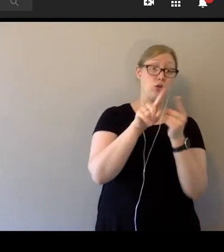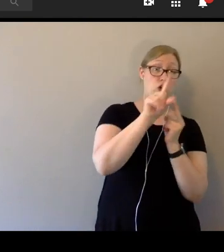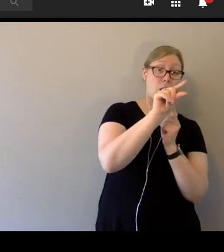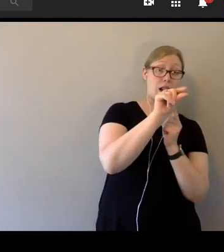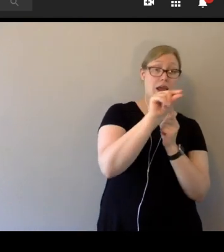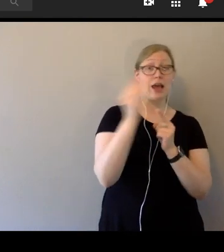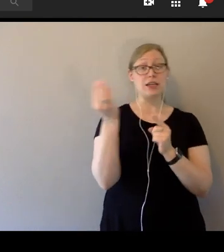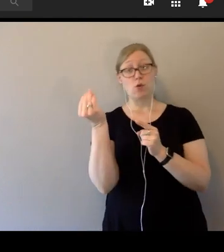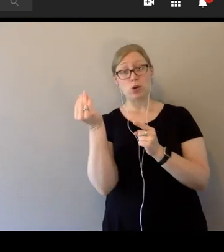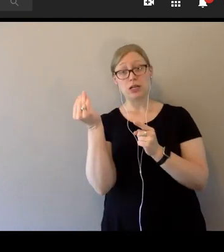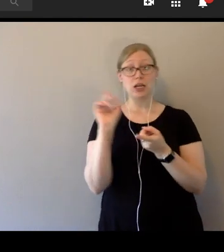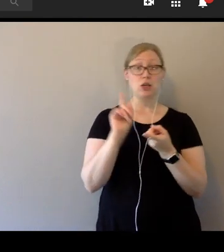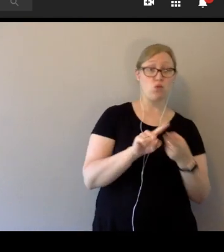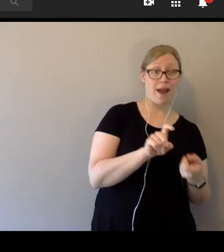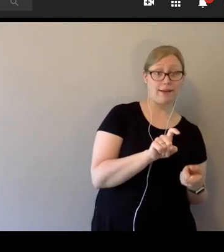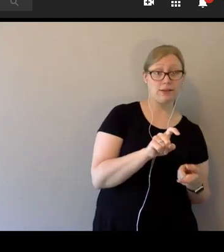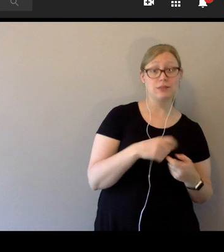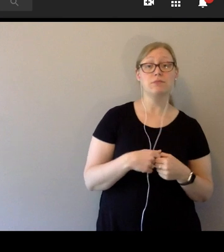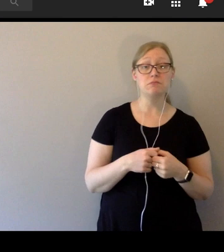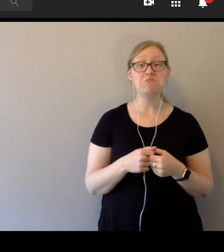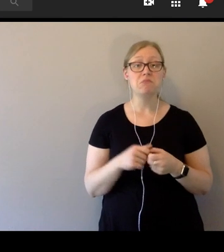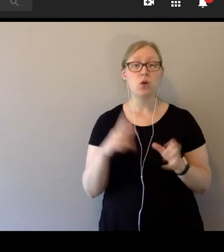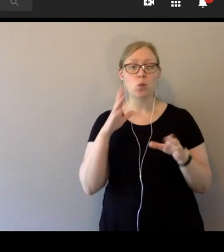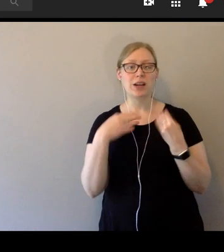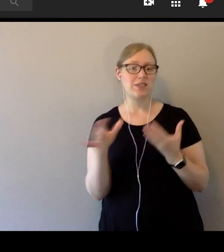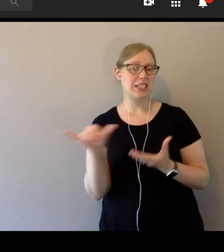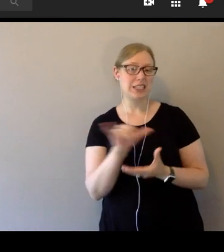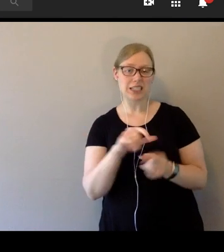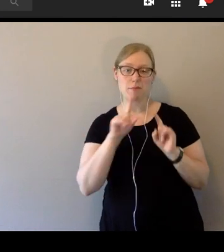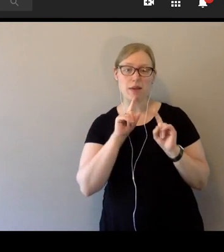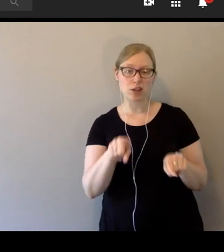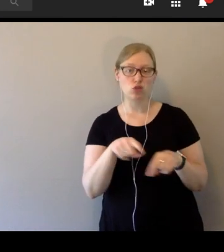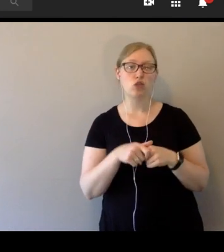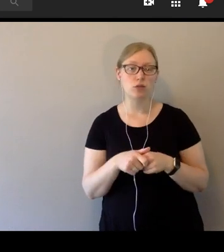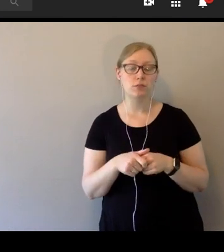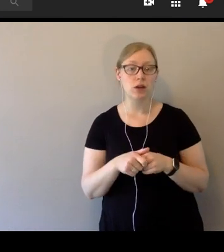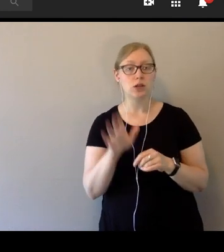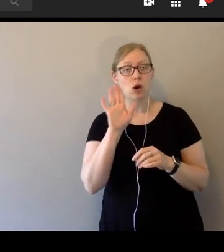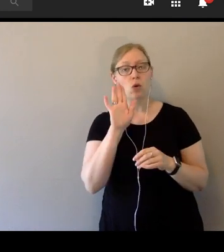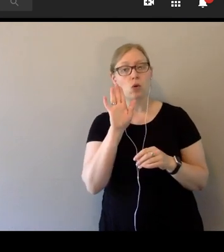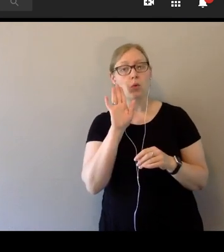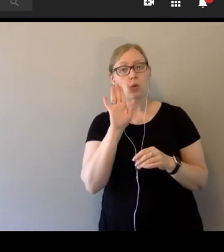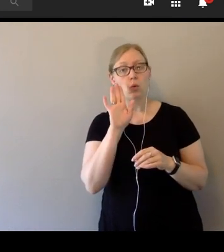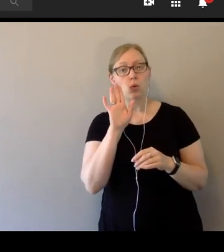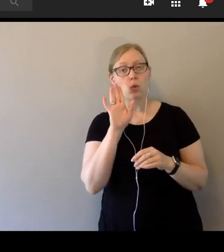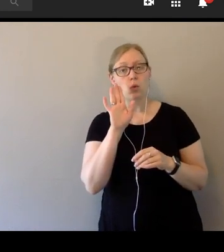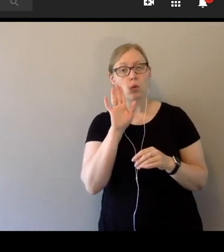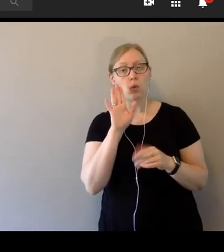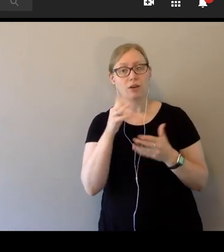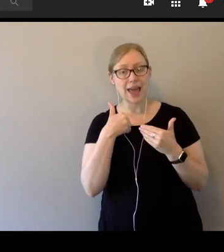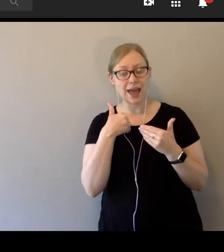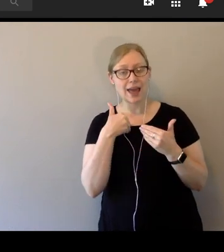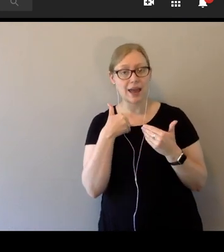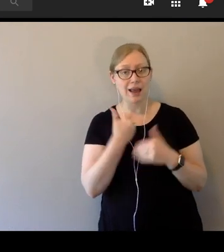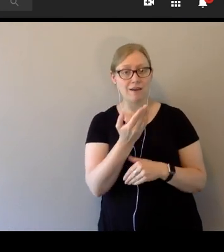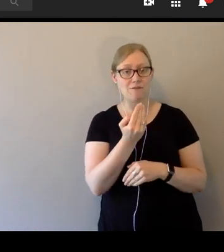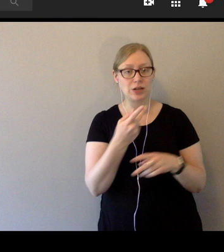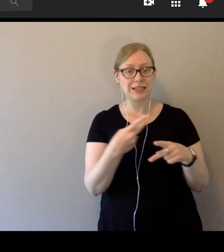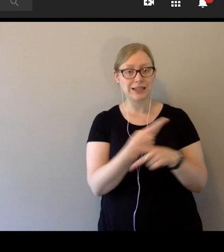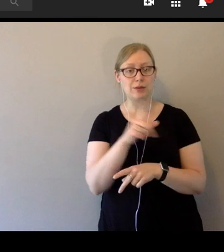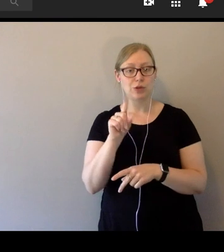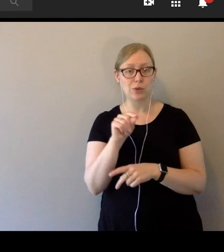x, and that would have given the same answer. So I would have had 14 times